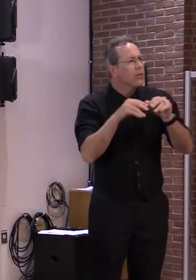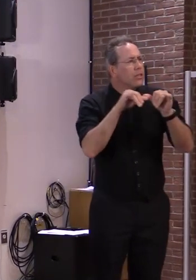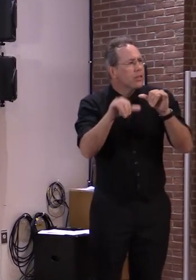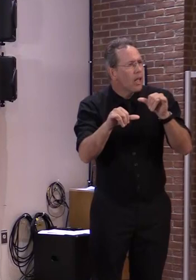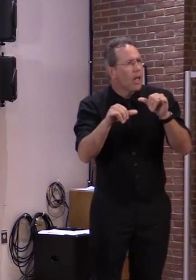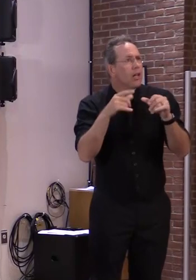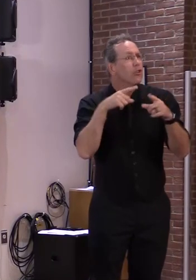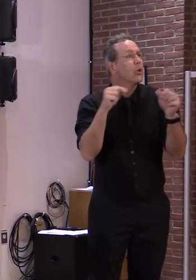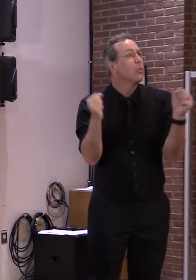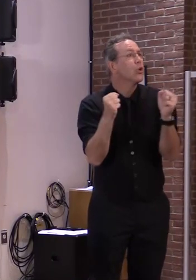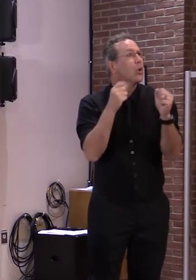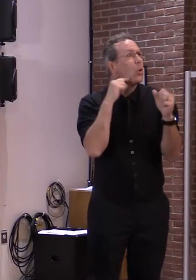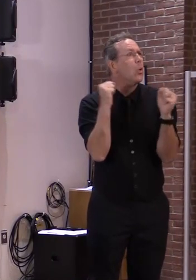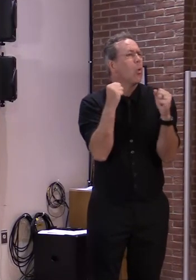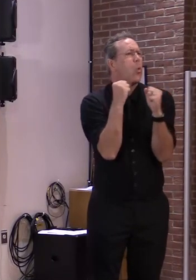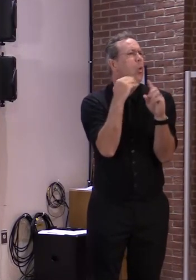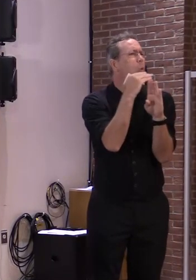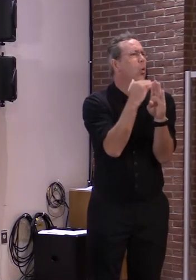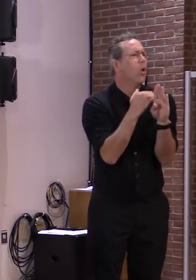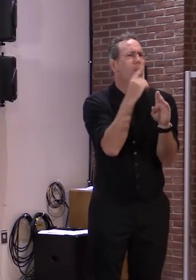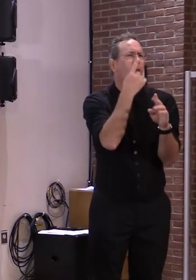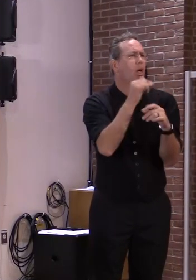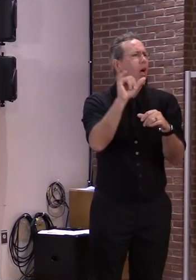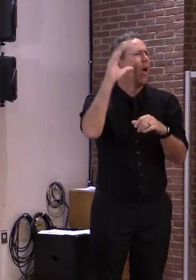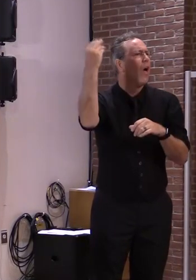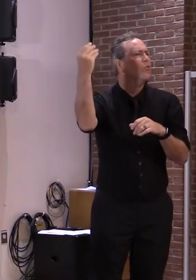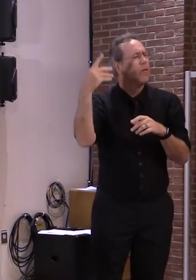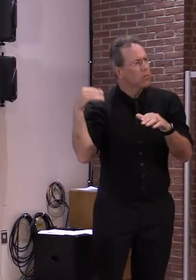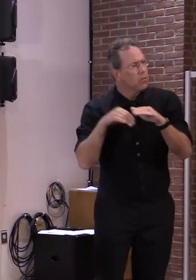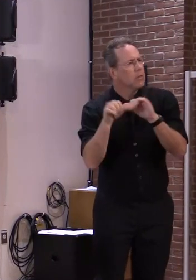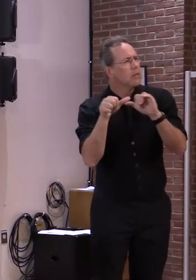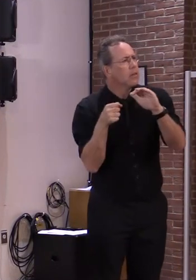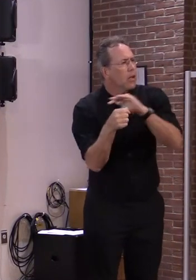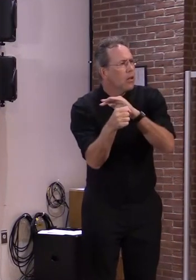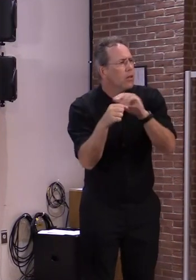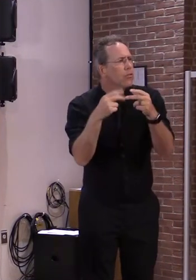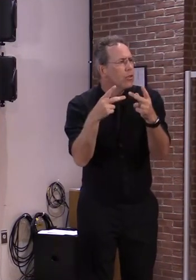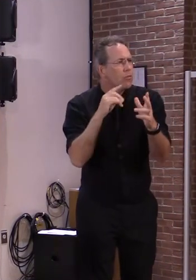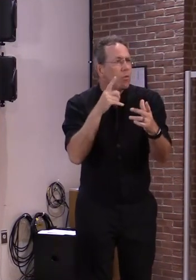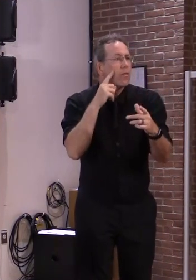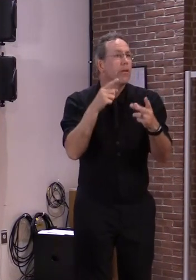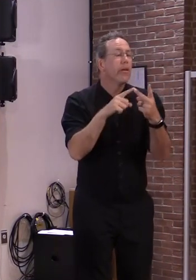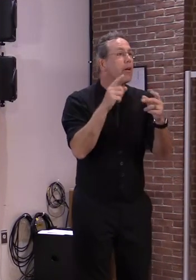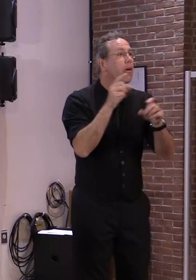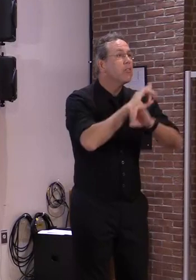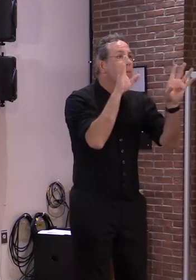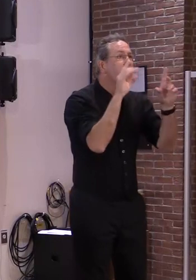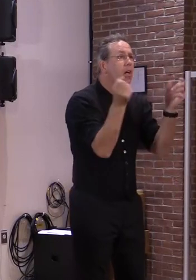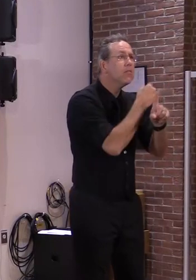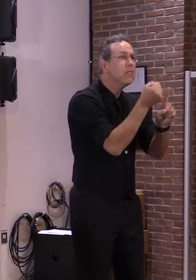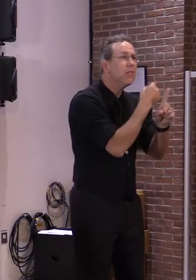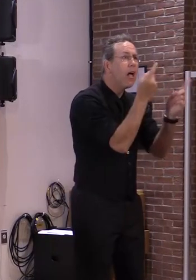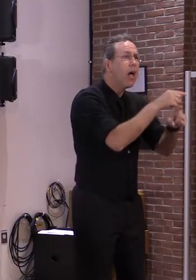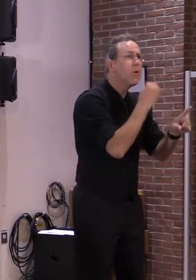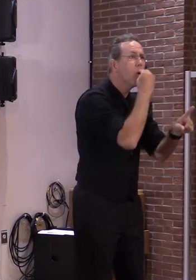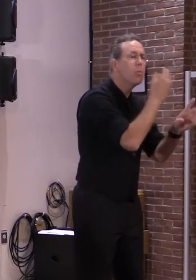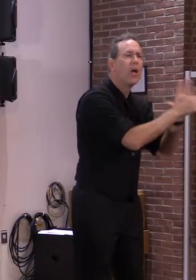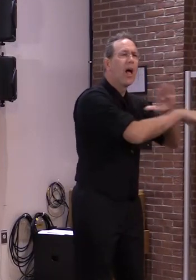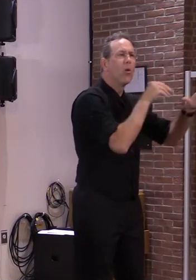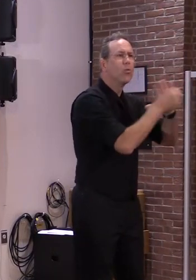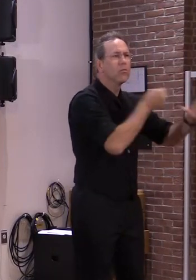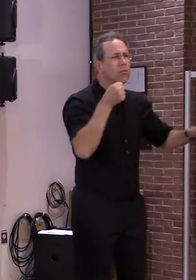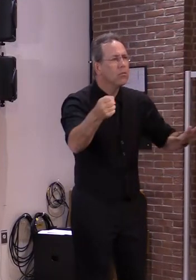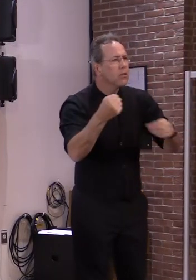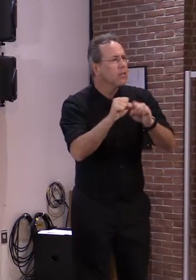motel, hotel, or escaping domestic or sexual abuse. That's what this program was designed, among